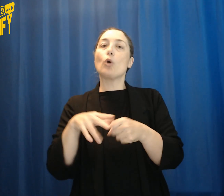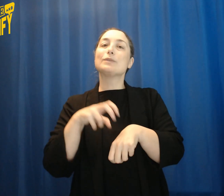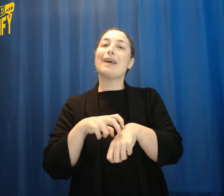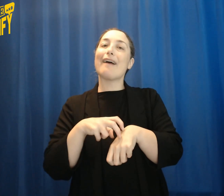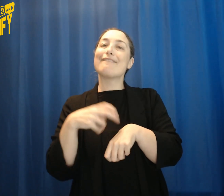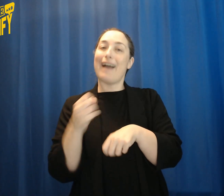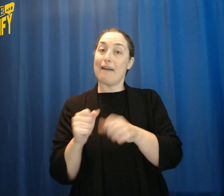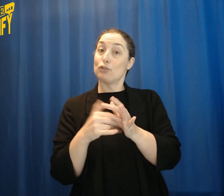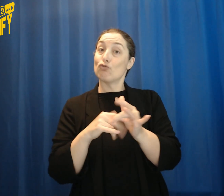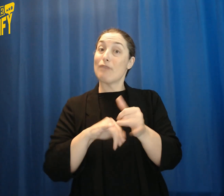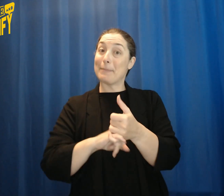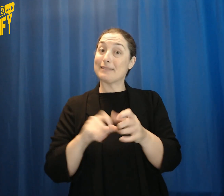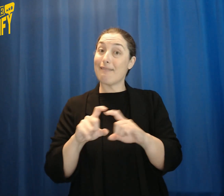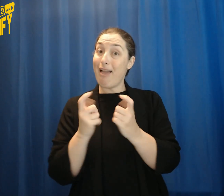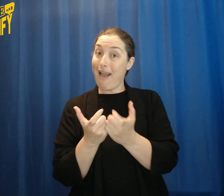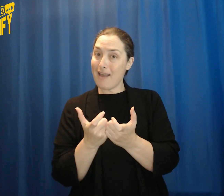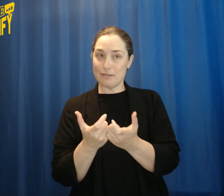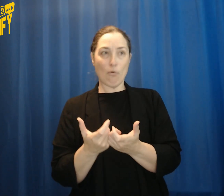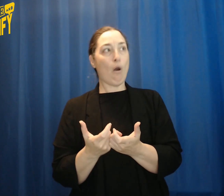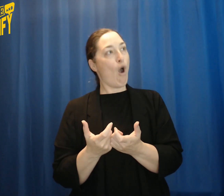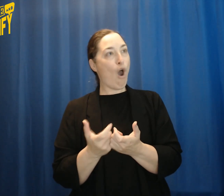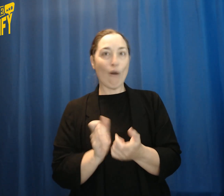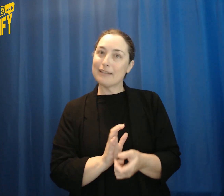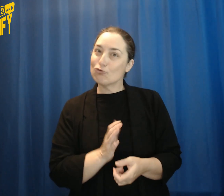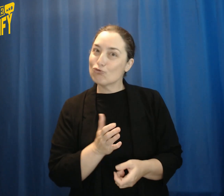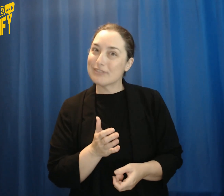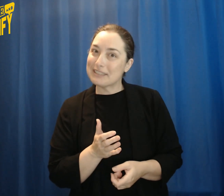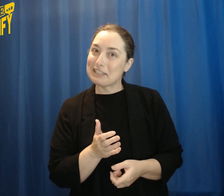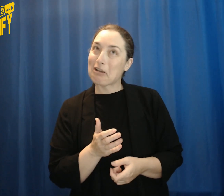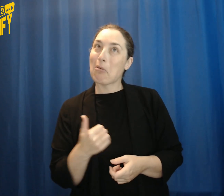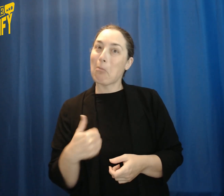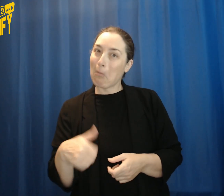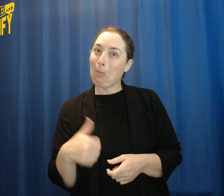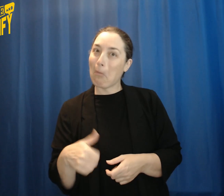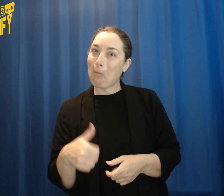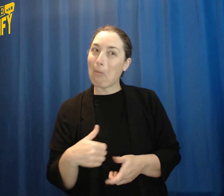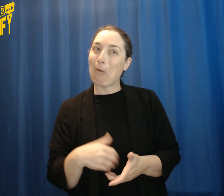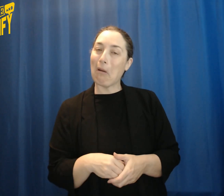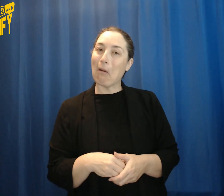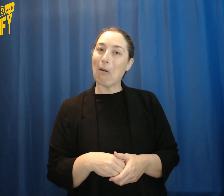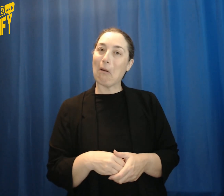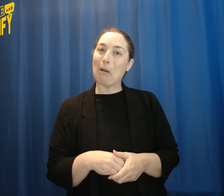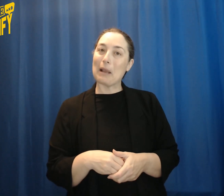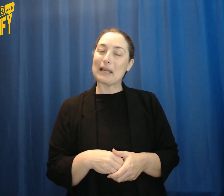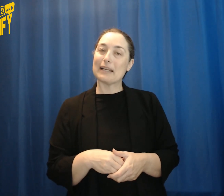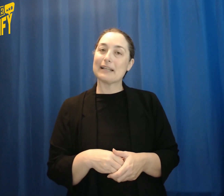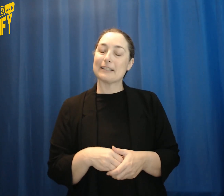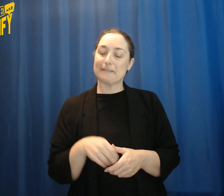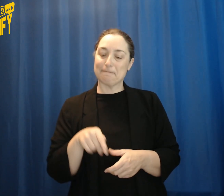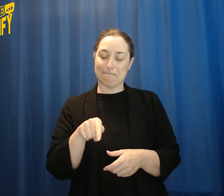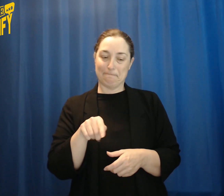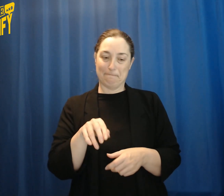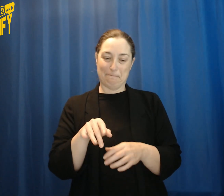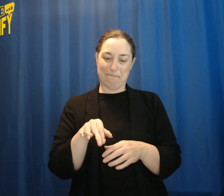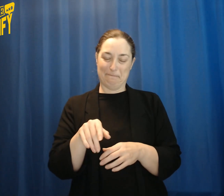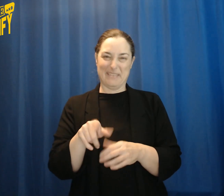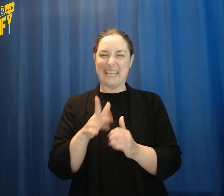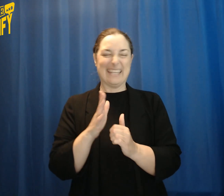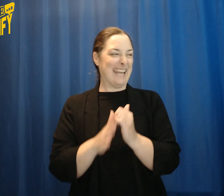classes. And I thought, that's really interesting, ceramics. It was a material I'd never worked with. It had never been